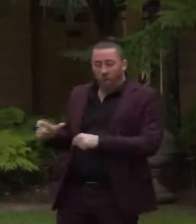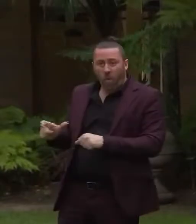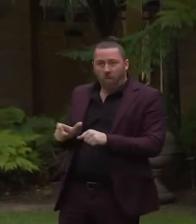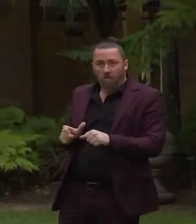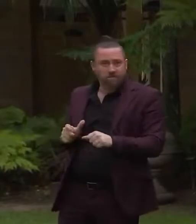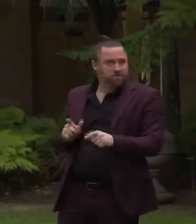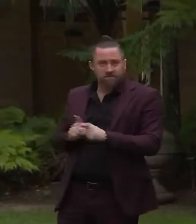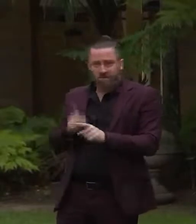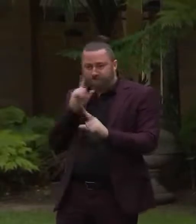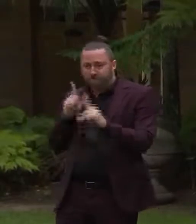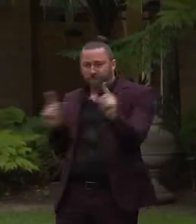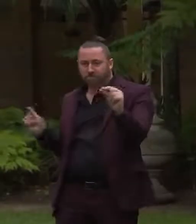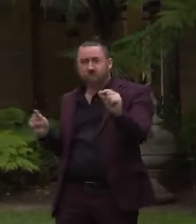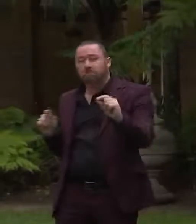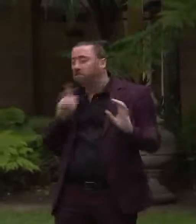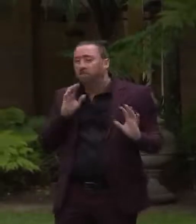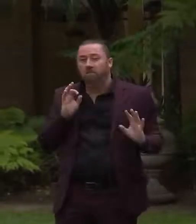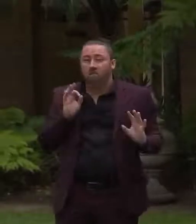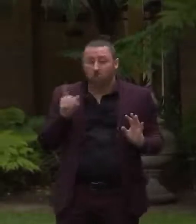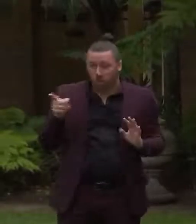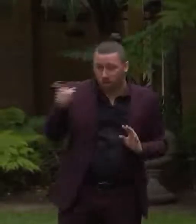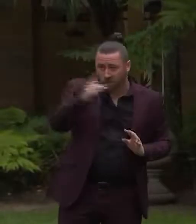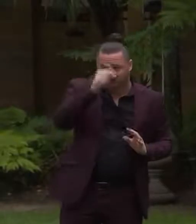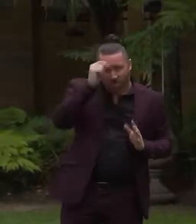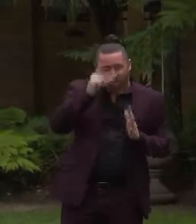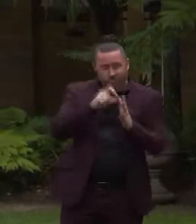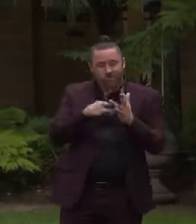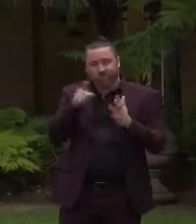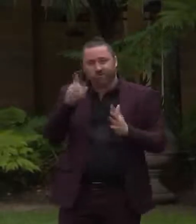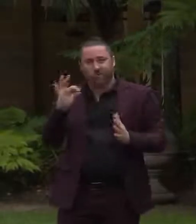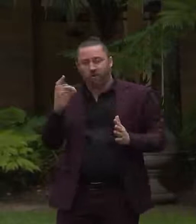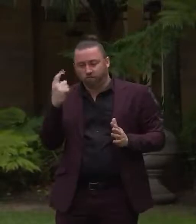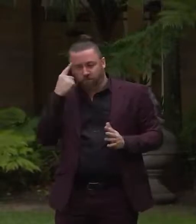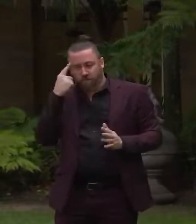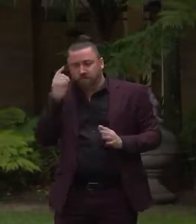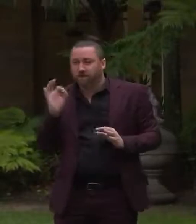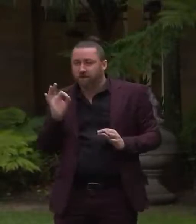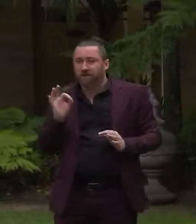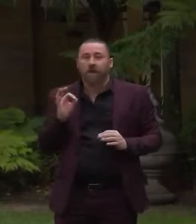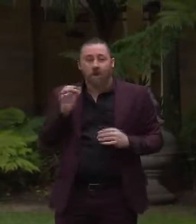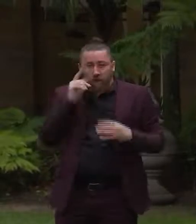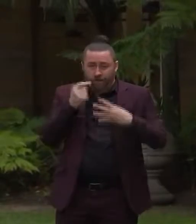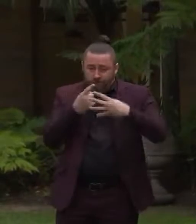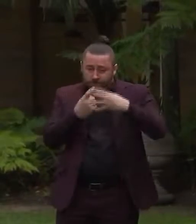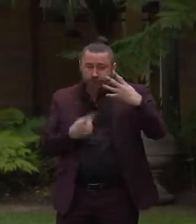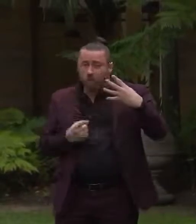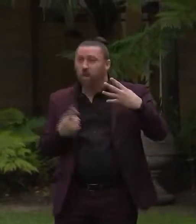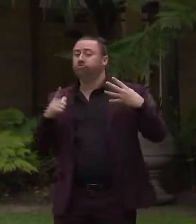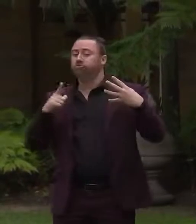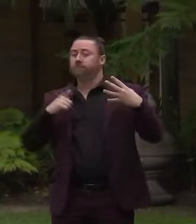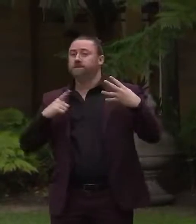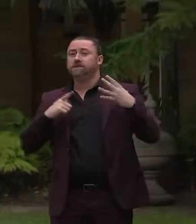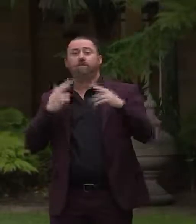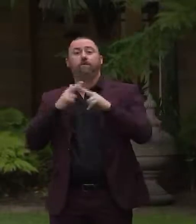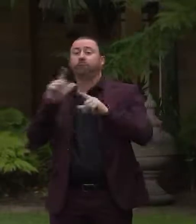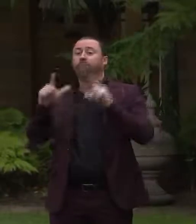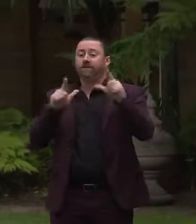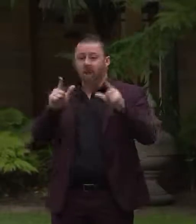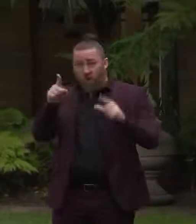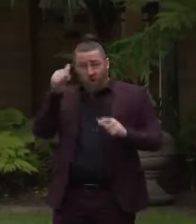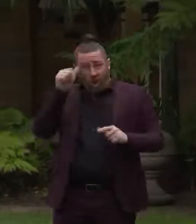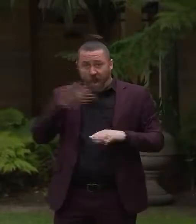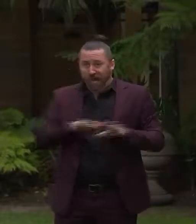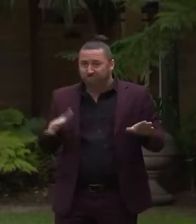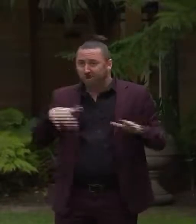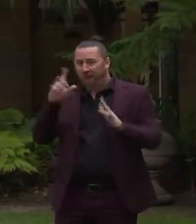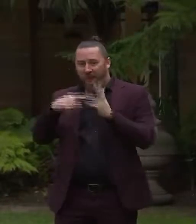everyone understands what's required of them. We're very clear that unless you have one of the 4 essential purposes to travel, that you may not do that. So